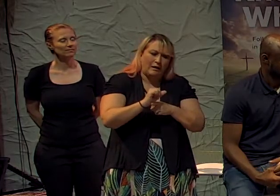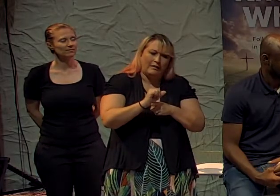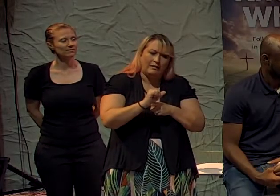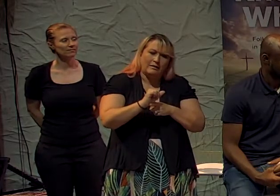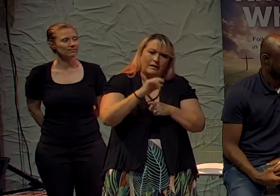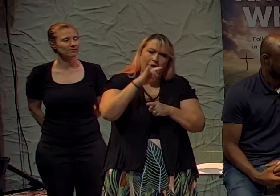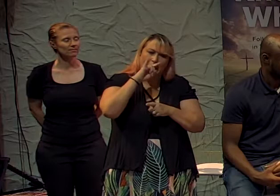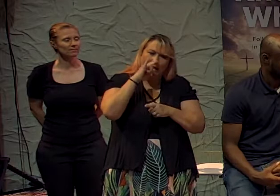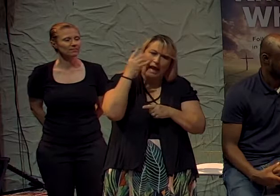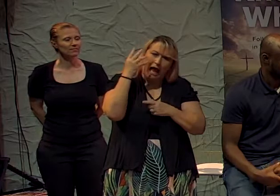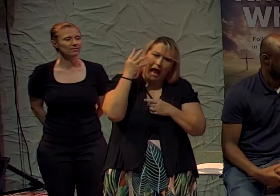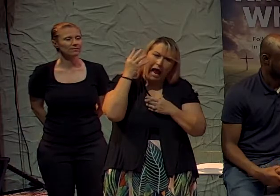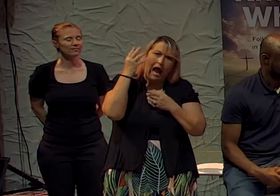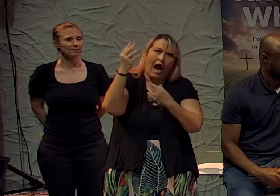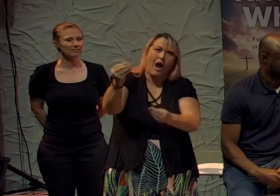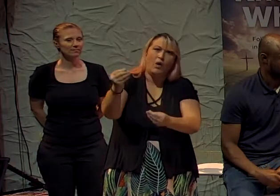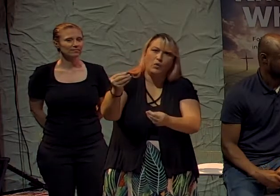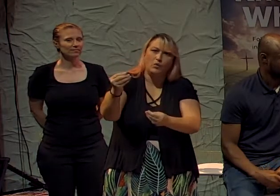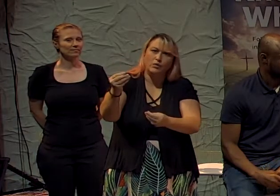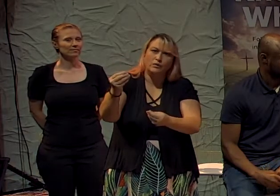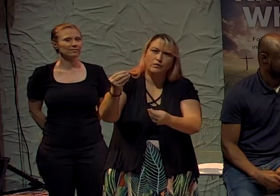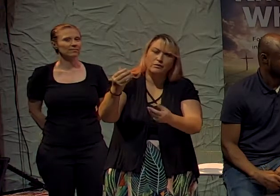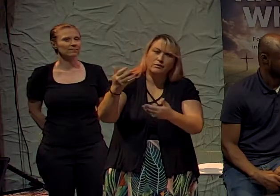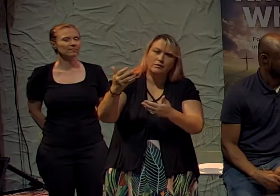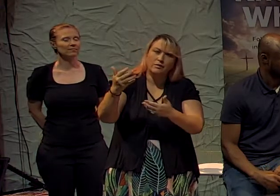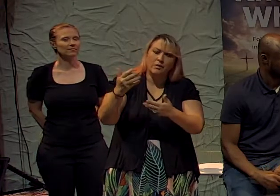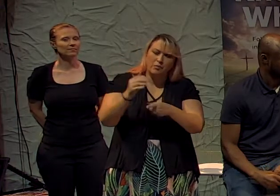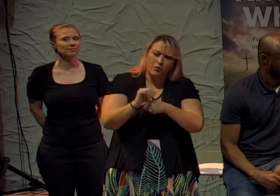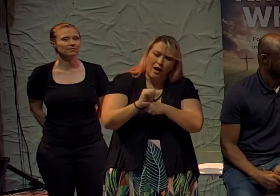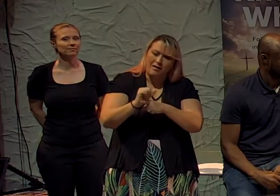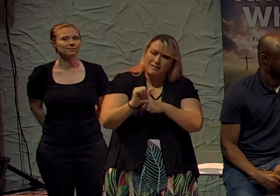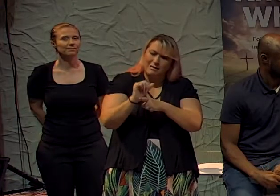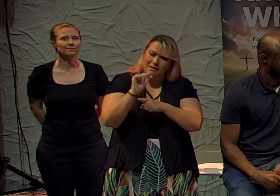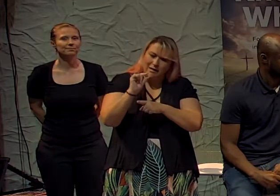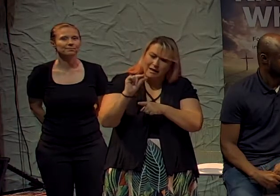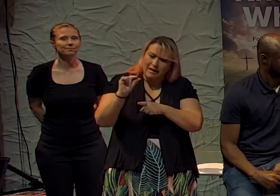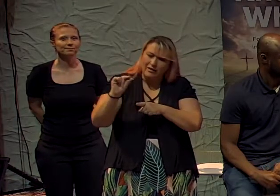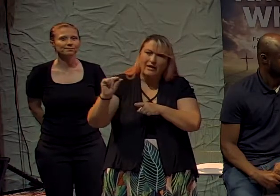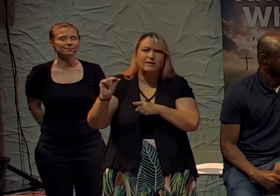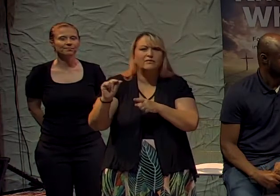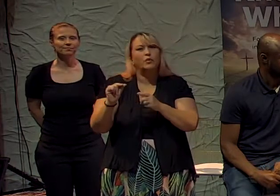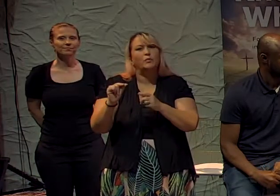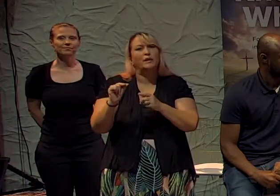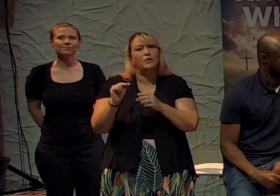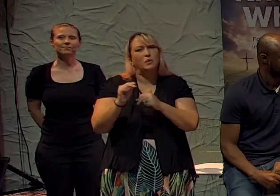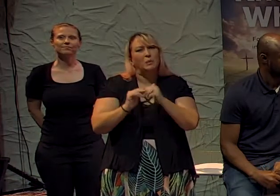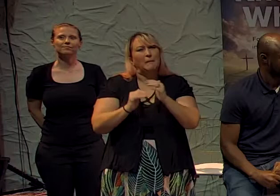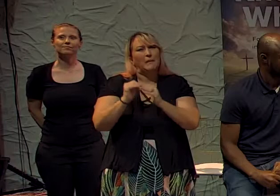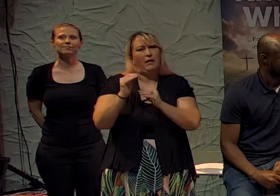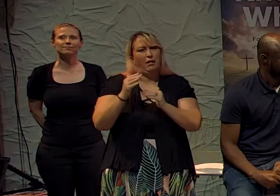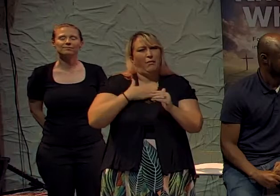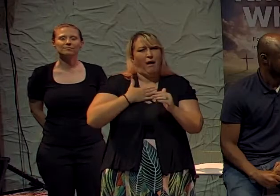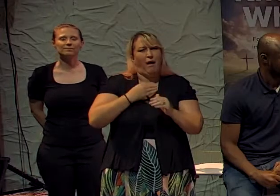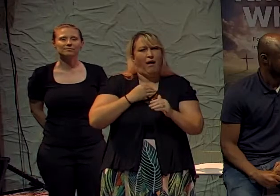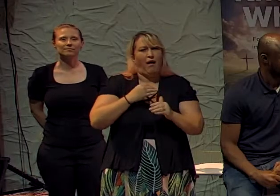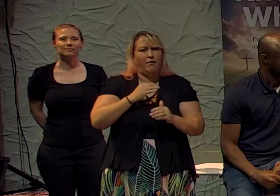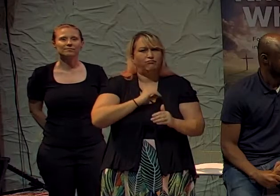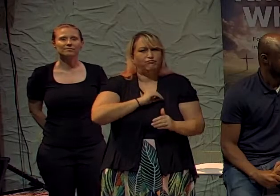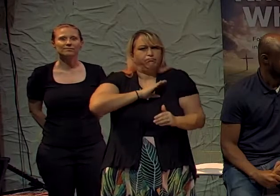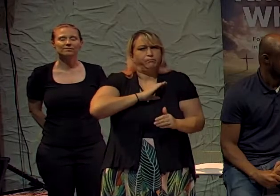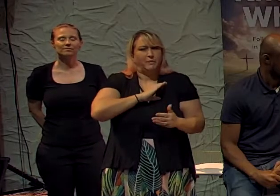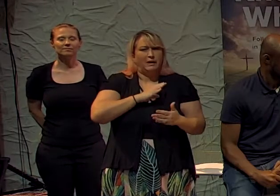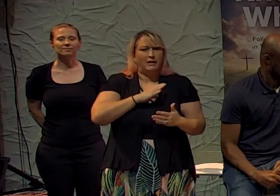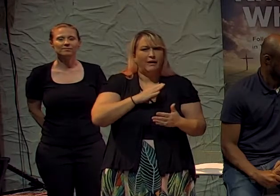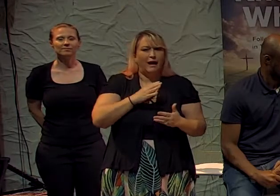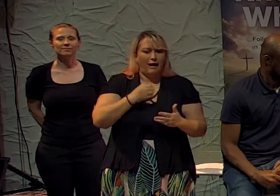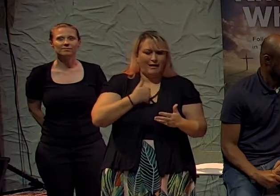the door and practice all these little things for me to build confidence as a mom. And so that